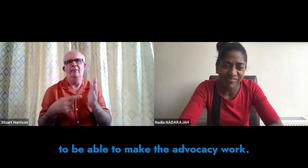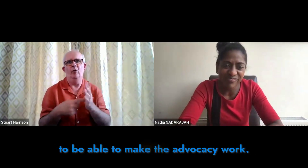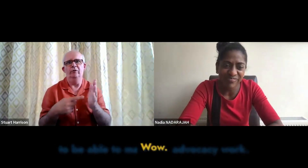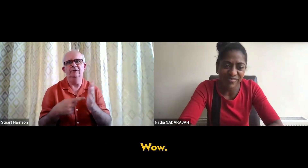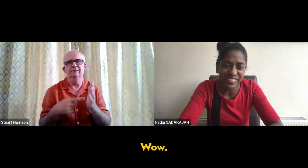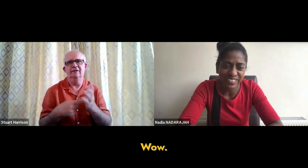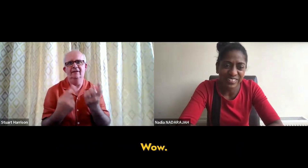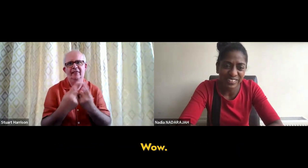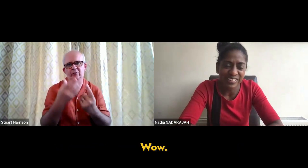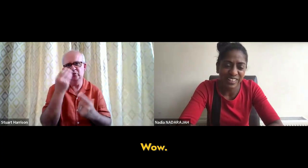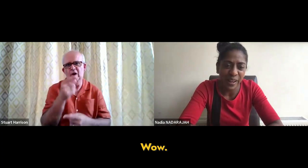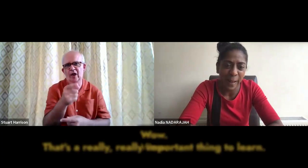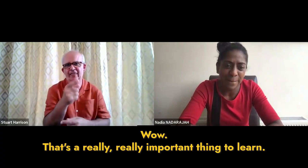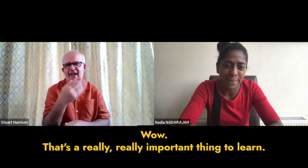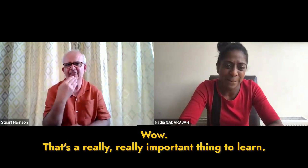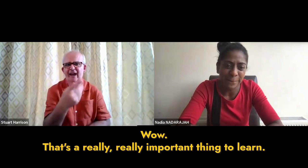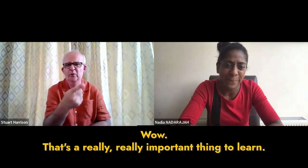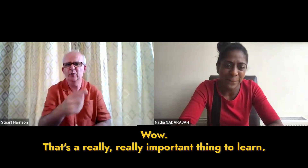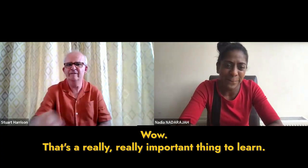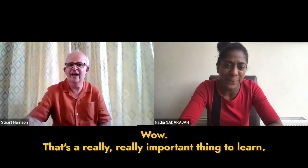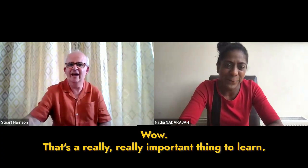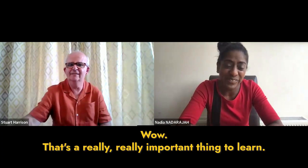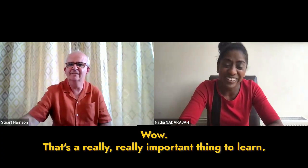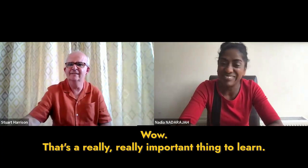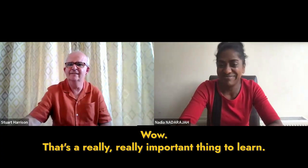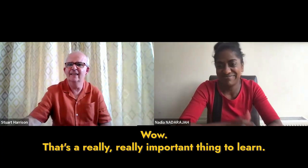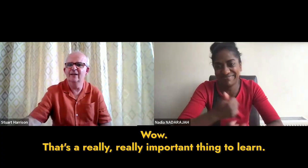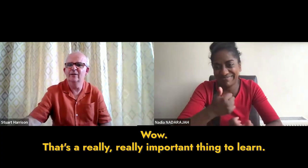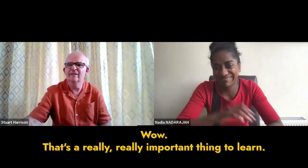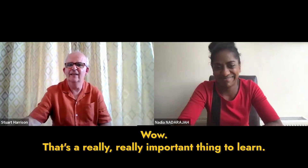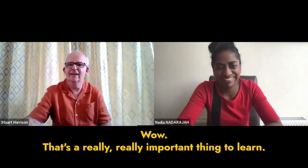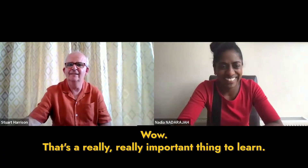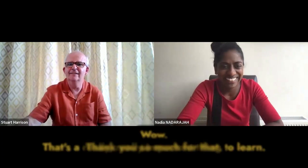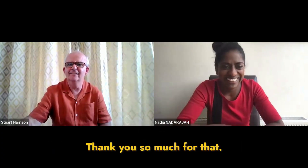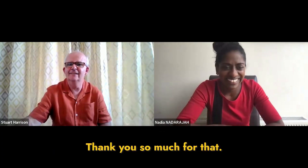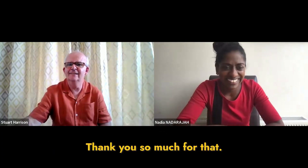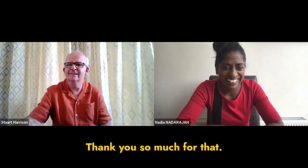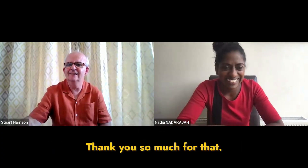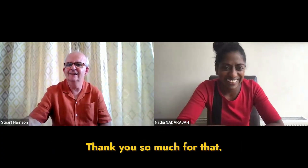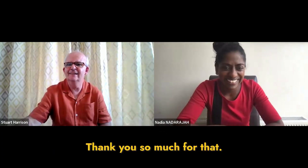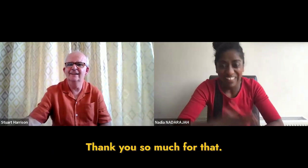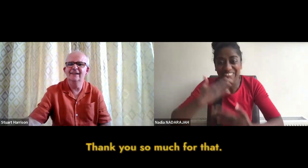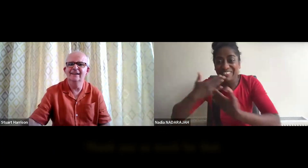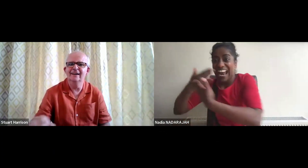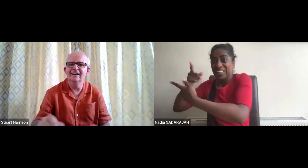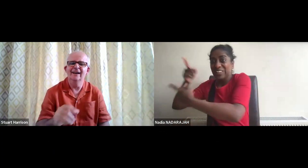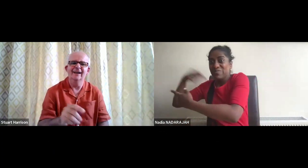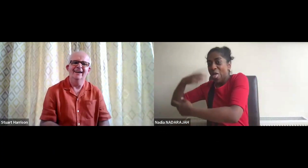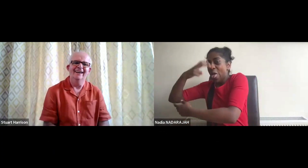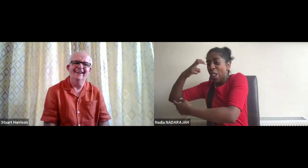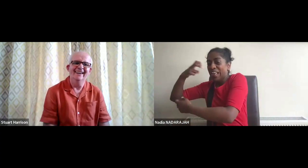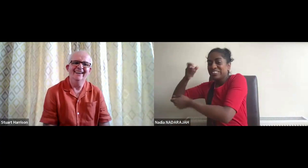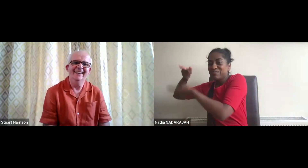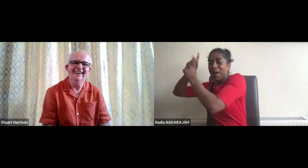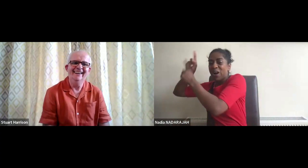work. Wow. Wow. That's a really, really important thing to learn. Thank you so much for that.